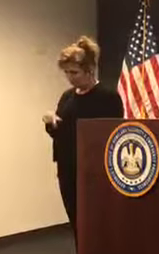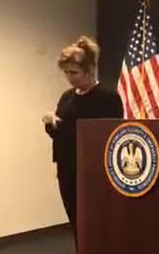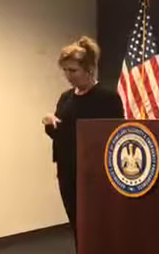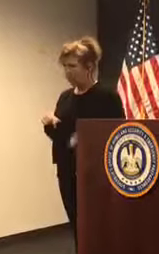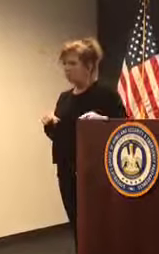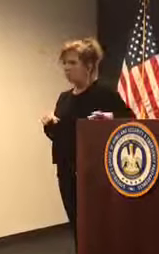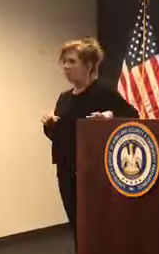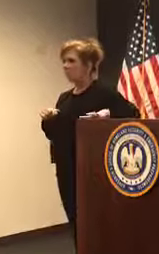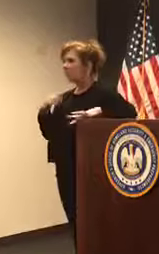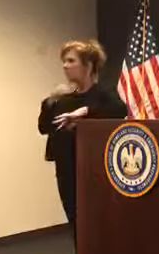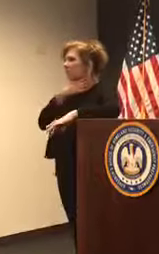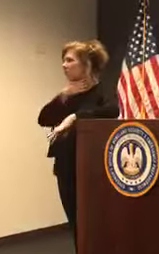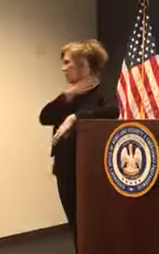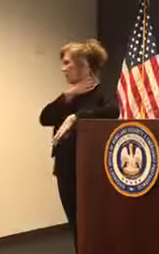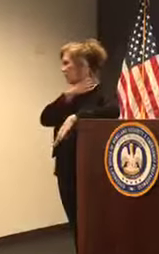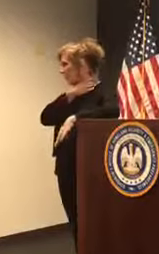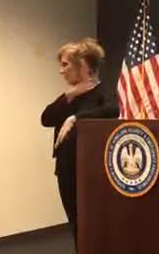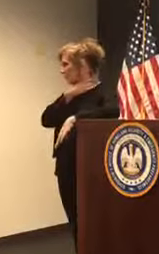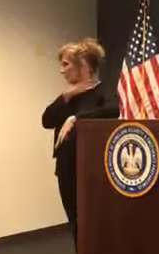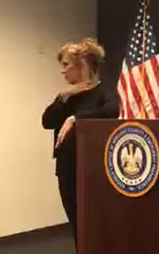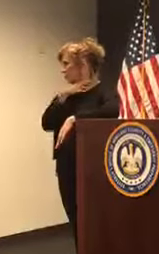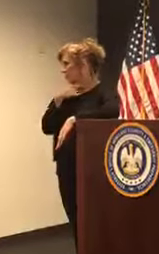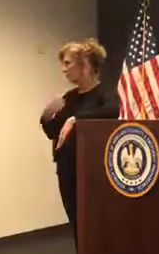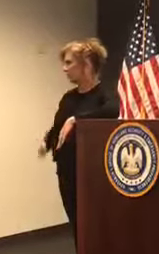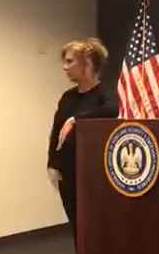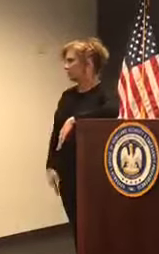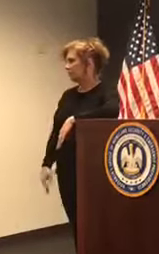because they're going to supply other areas.